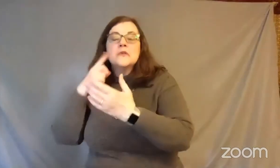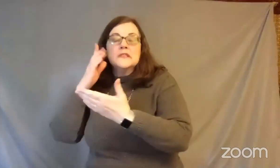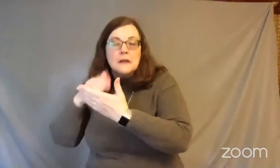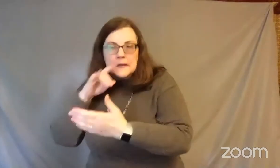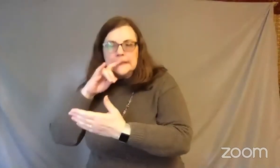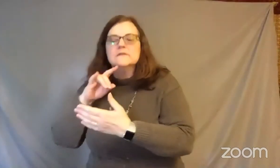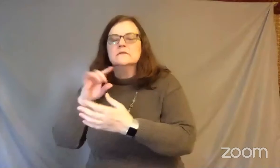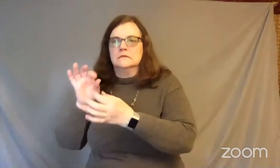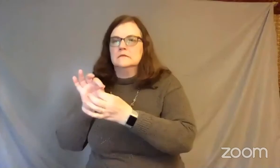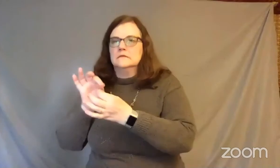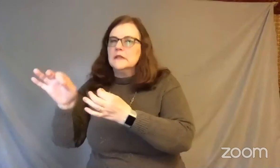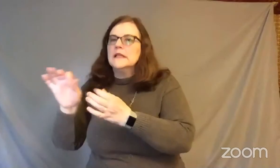But when it did,